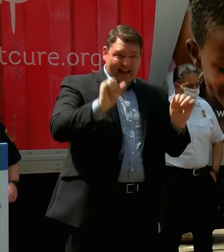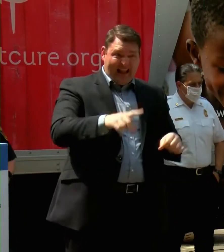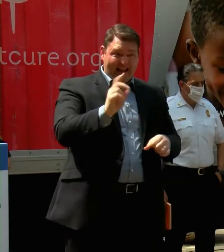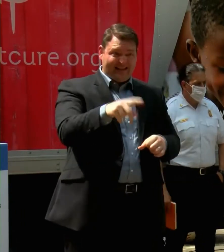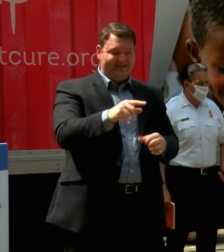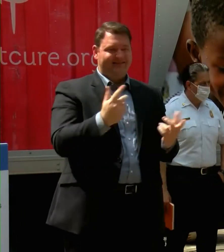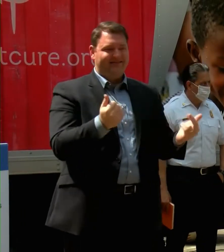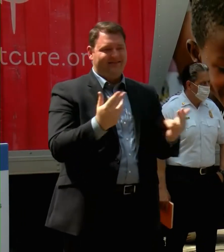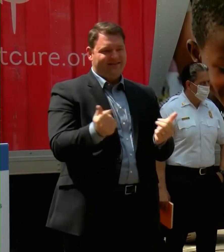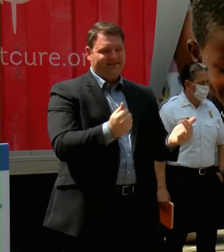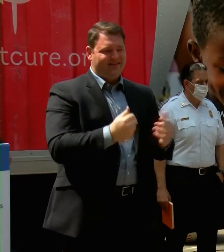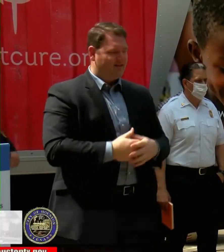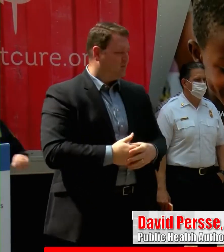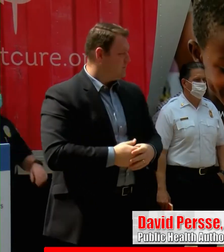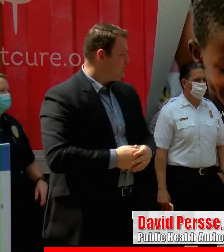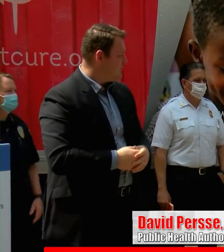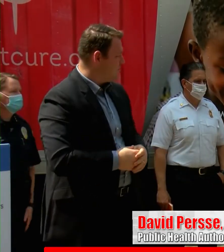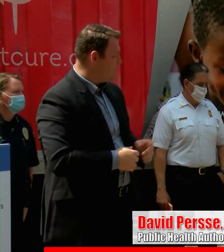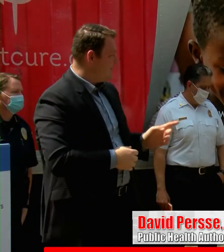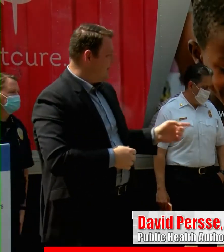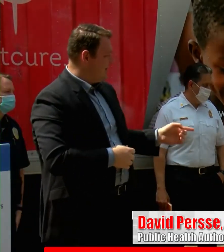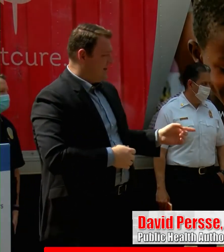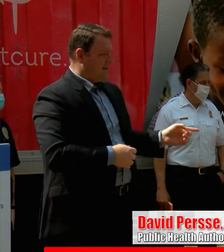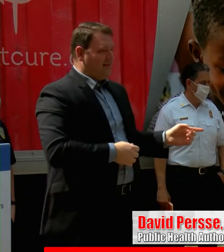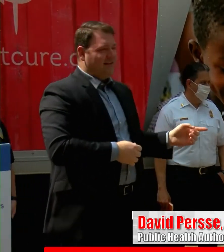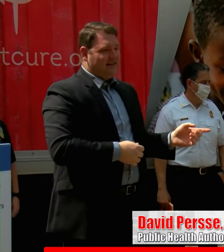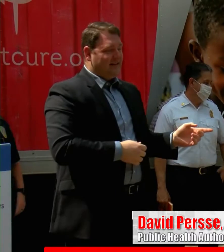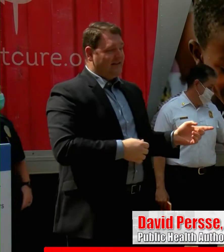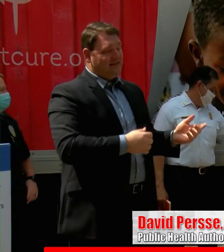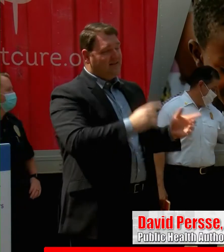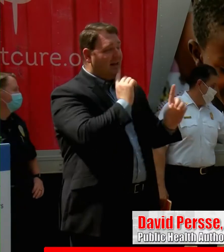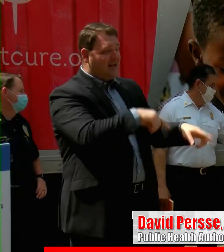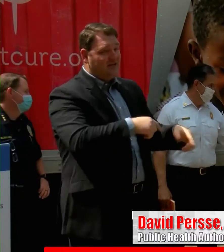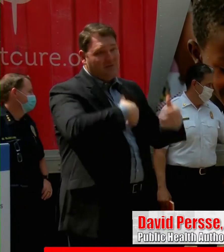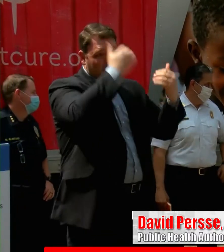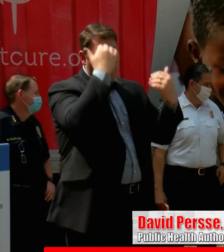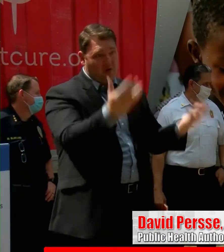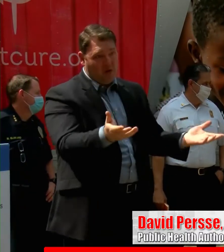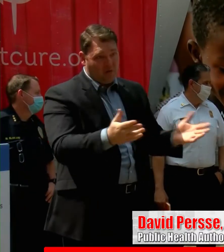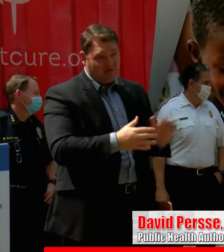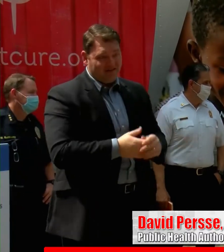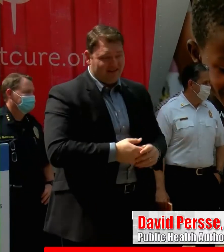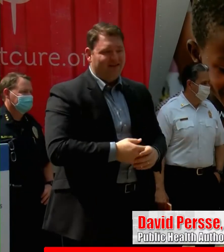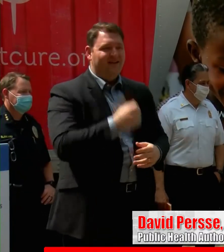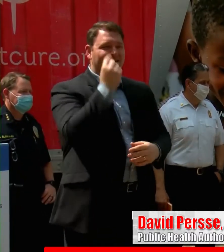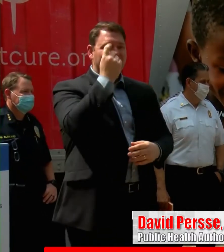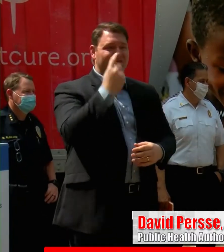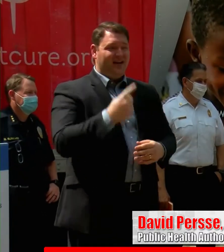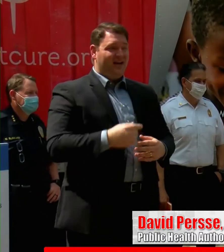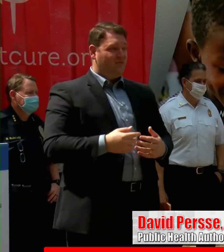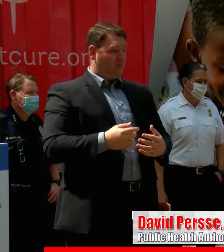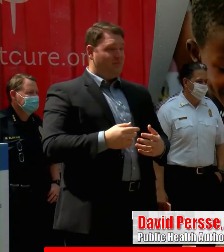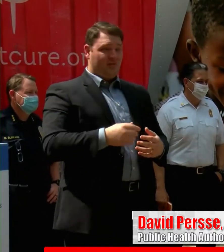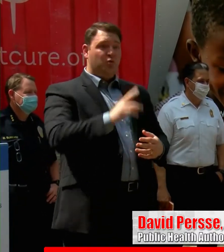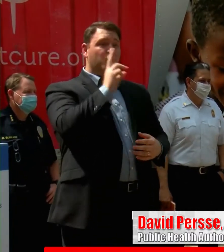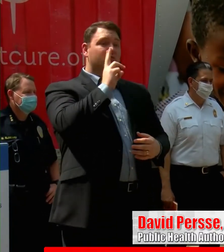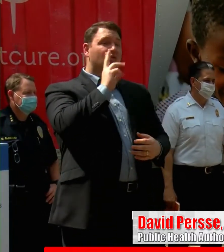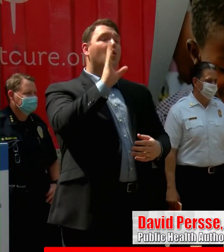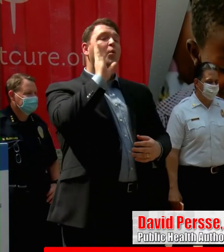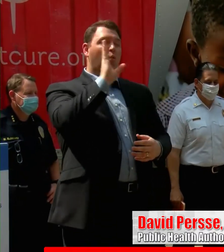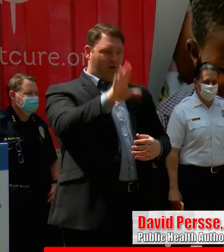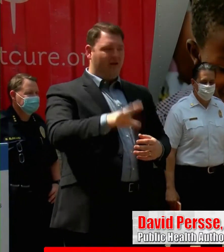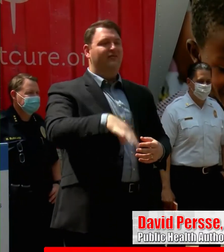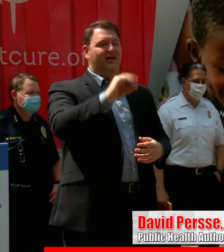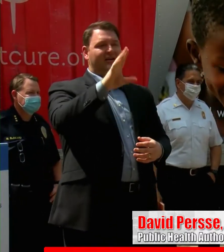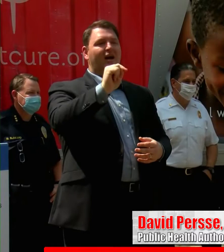So, Mayor, I don't know if it's seasonal or not. But if there's any place that's going to find out, it's going to be Houston. And